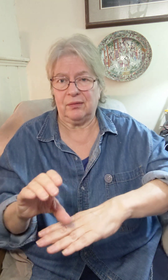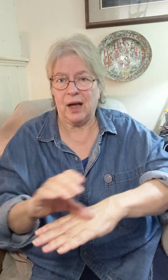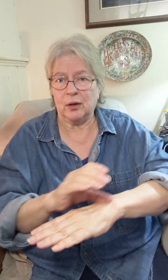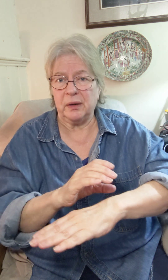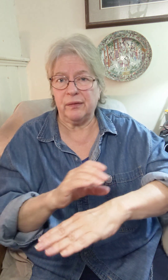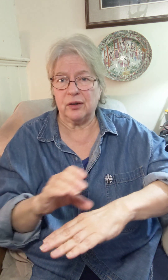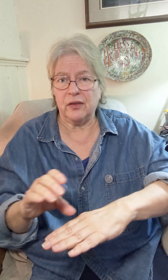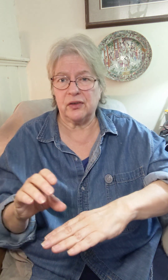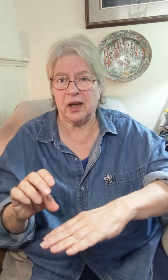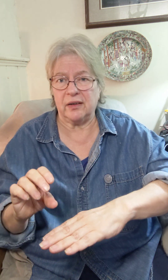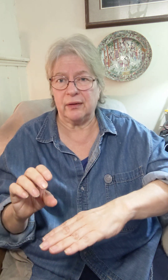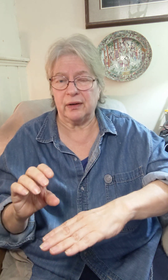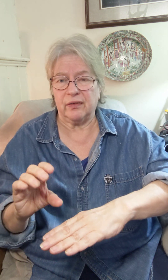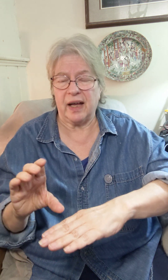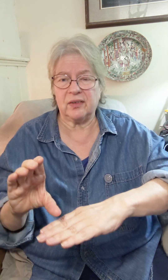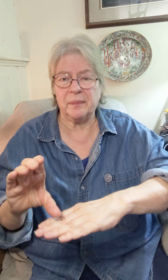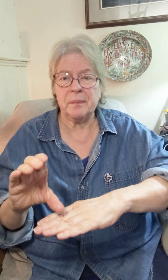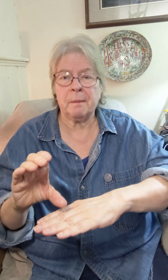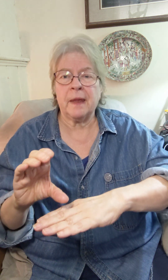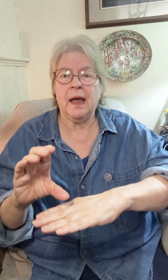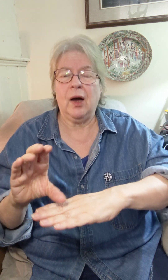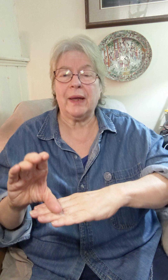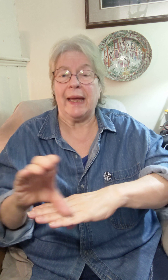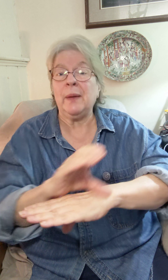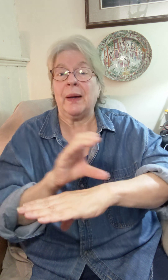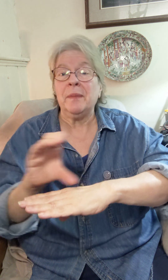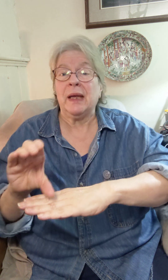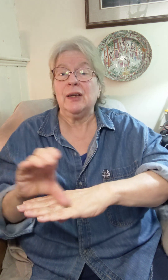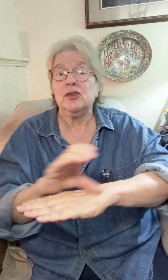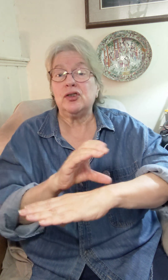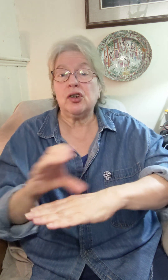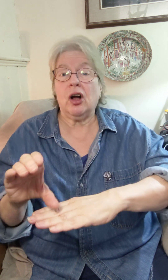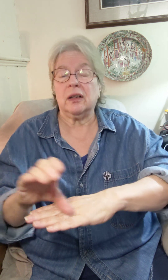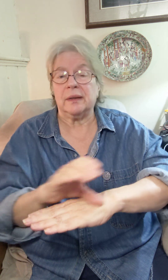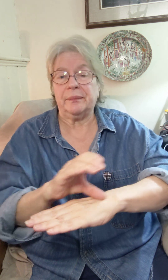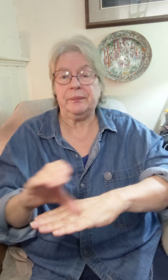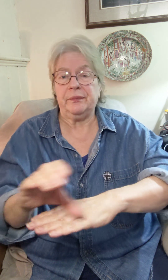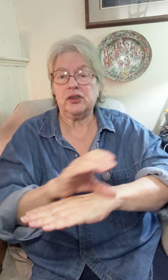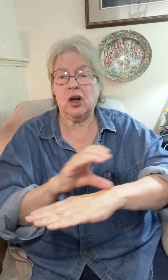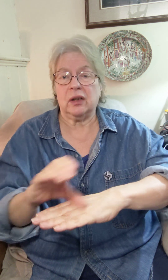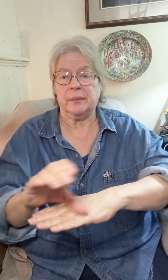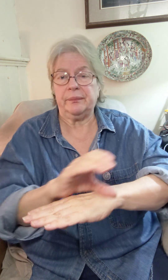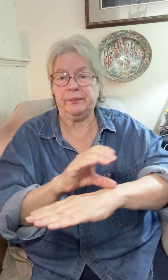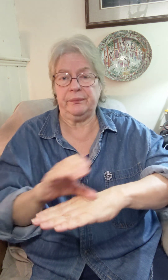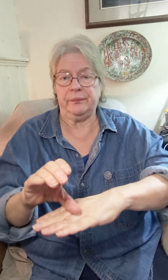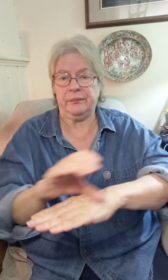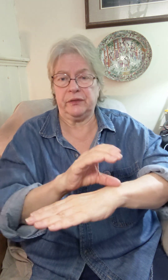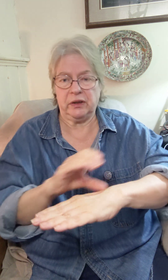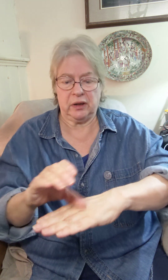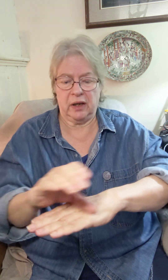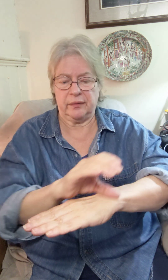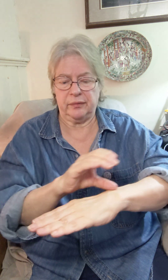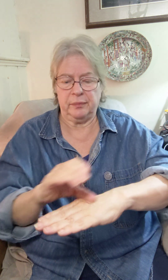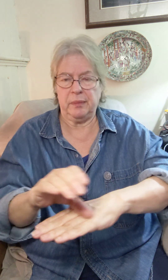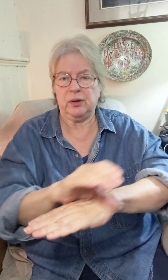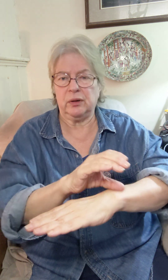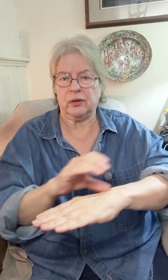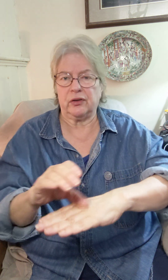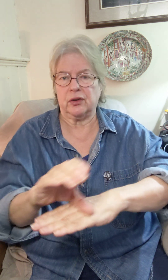Follow me for other scientific facts. Okay, anyway, chocolate. You kind of maybe do a little circle